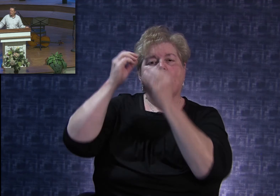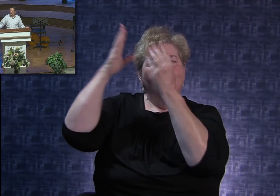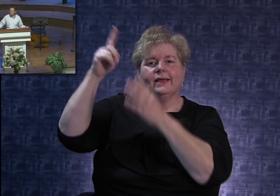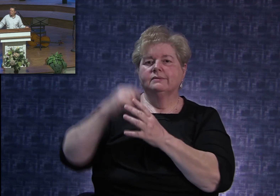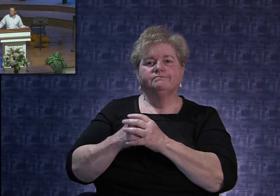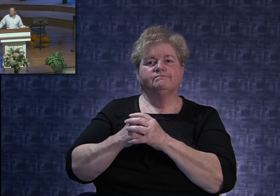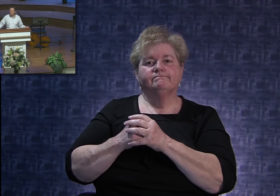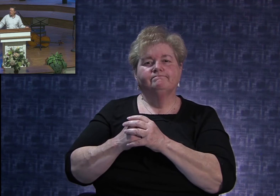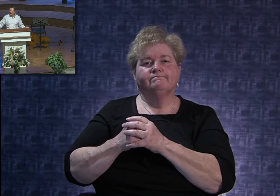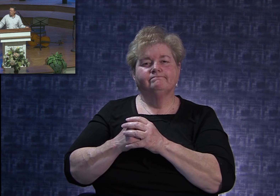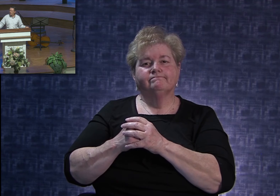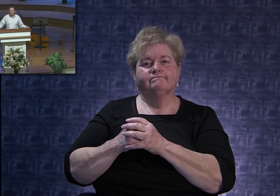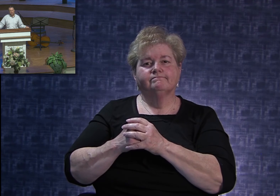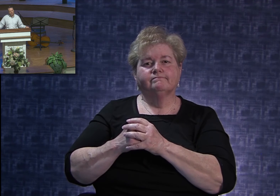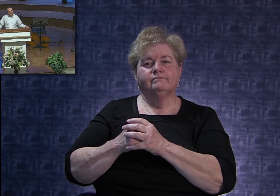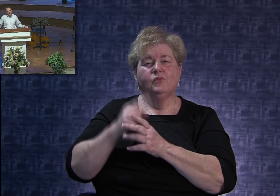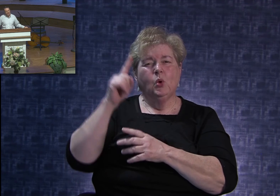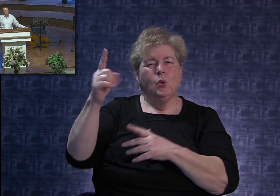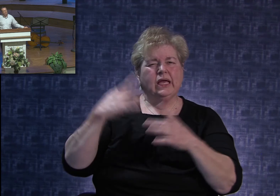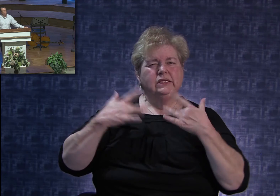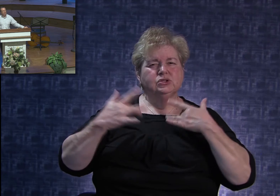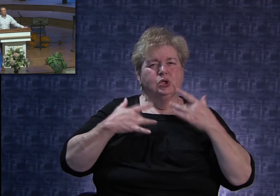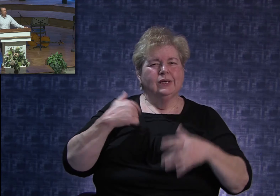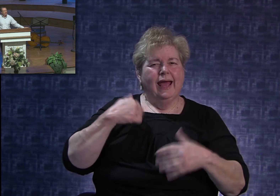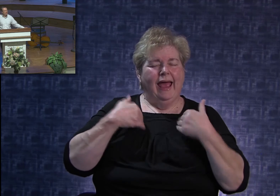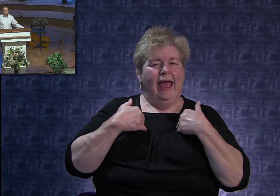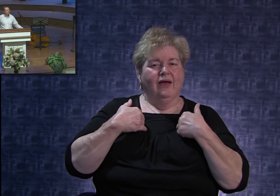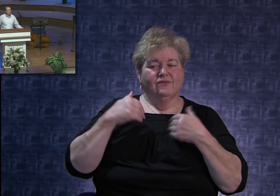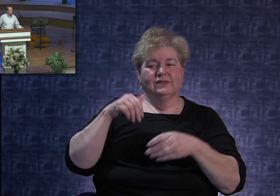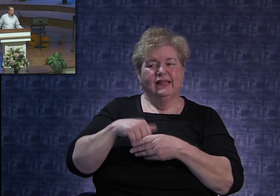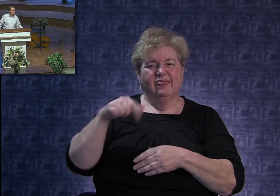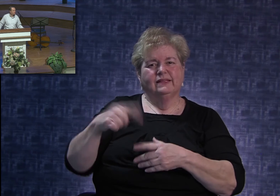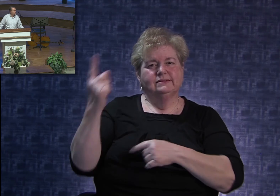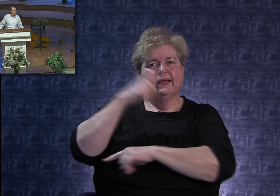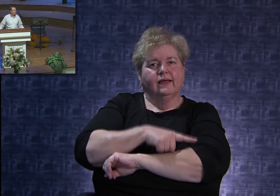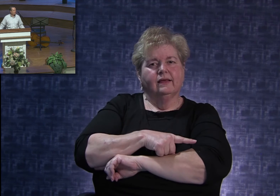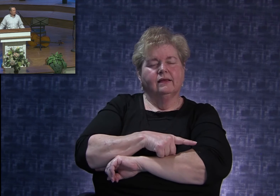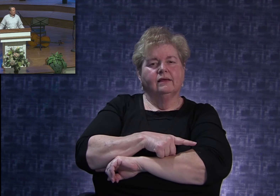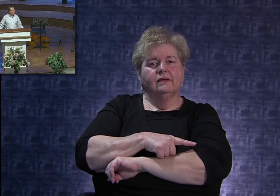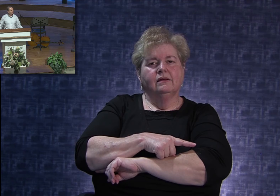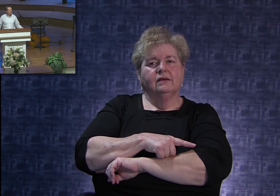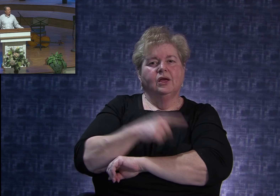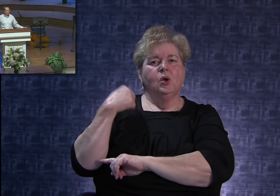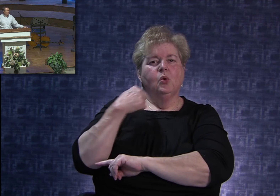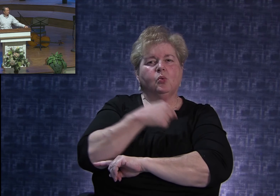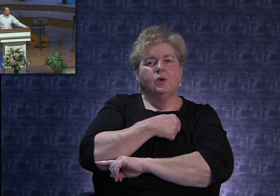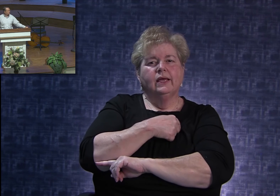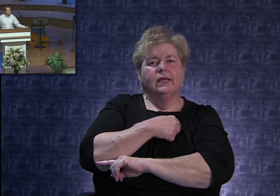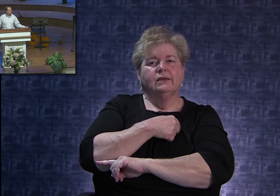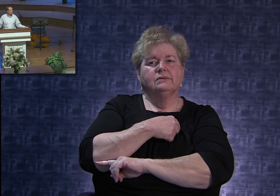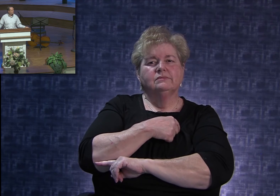commandments. One concern that I have in our day and age is that we have taken